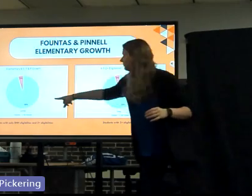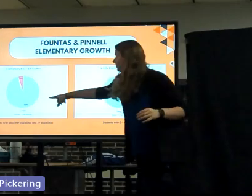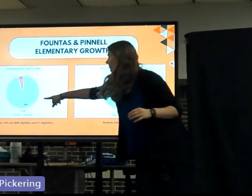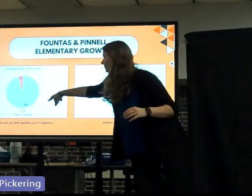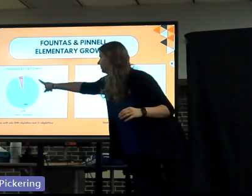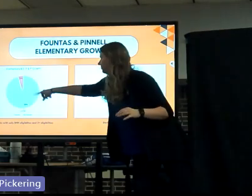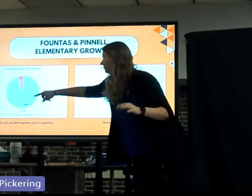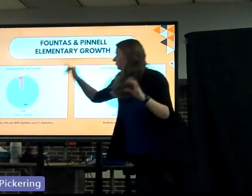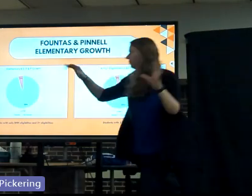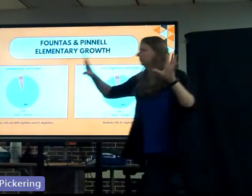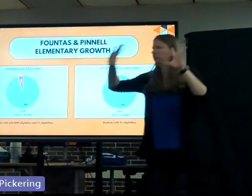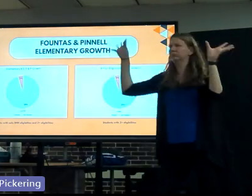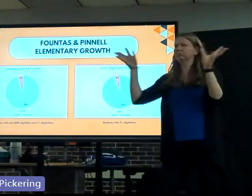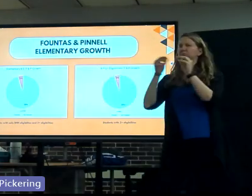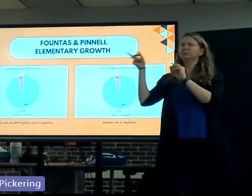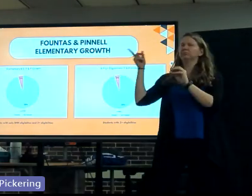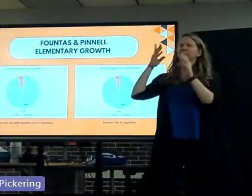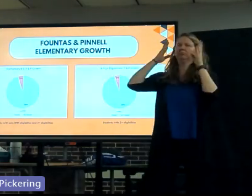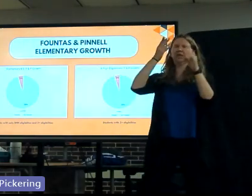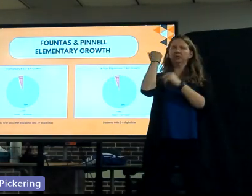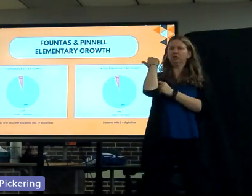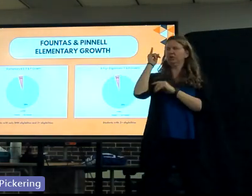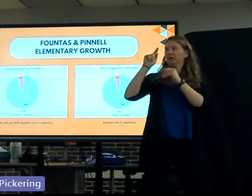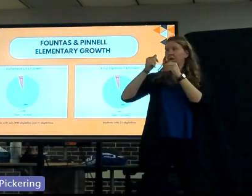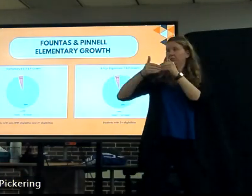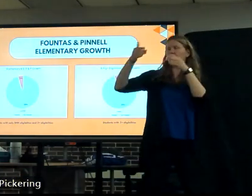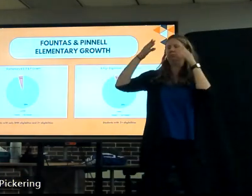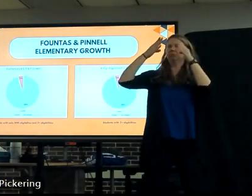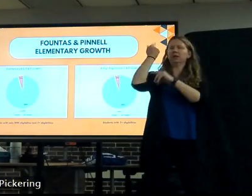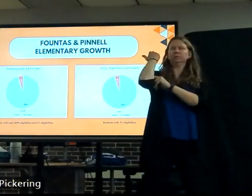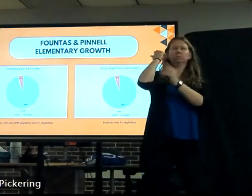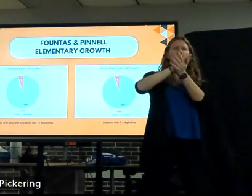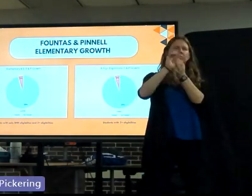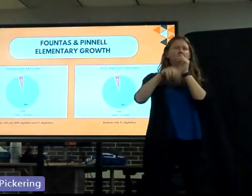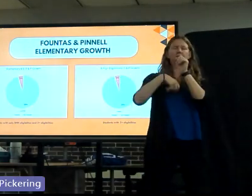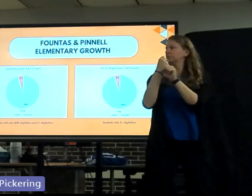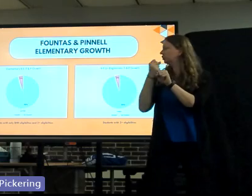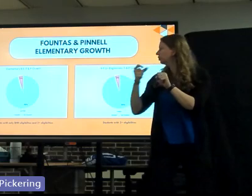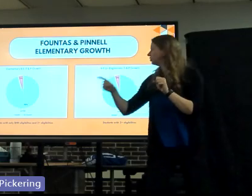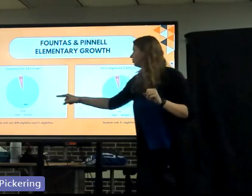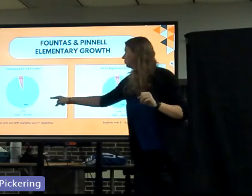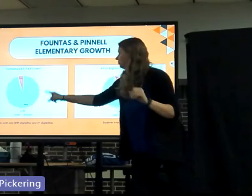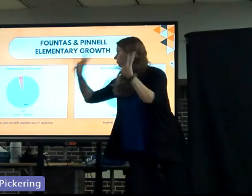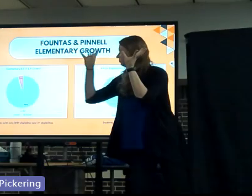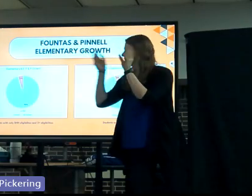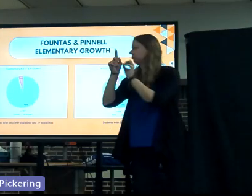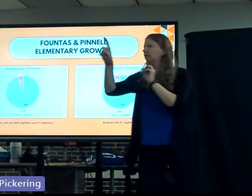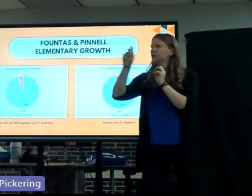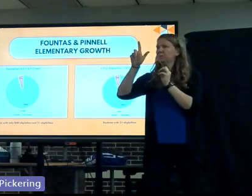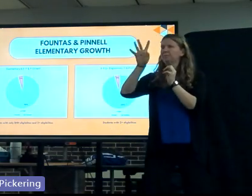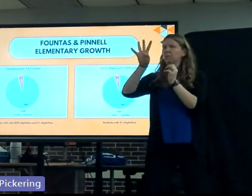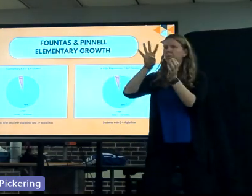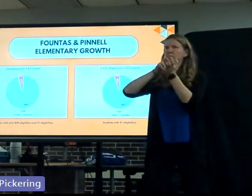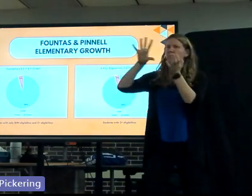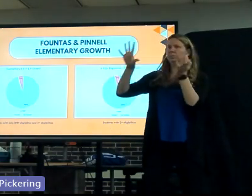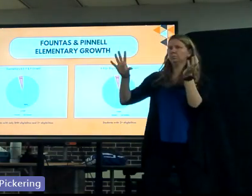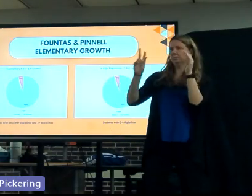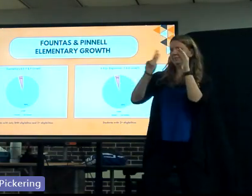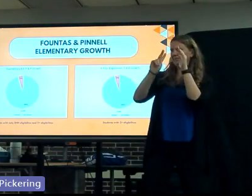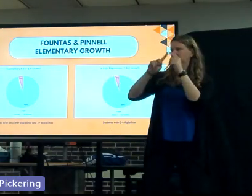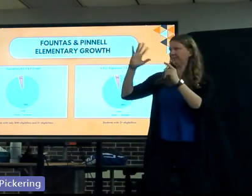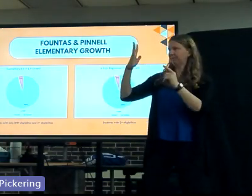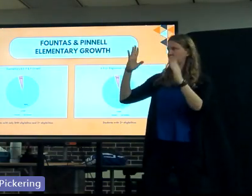Okay, so this gives you a glance at the whole. And And this is from last year. This is last